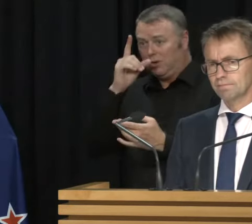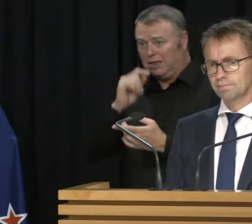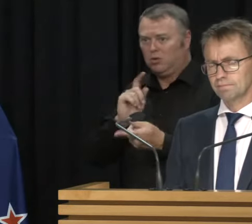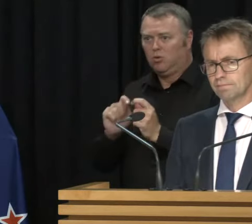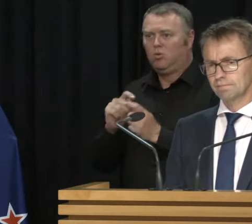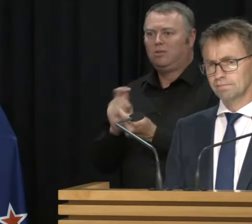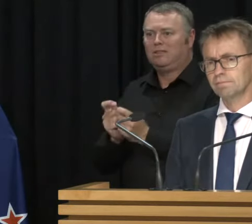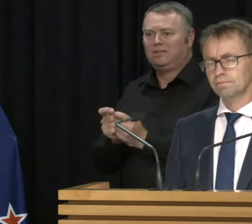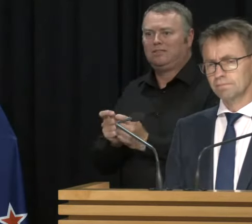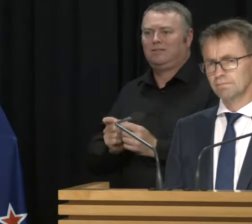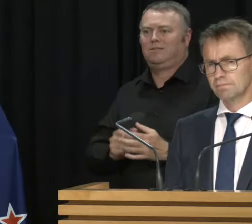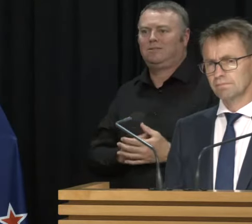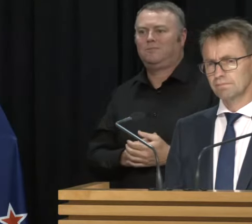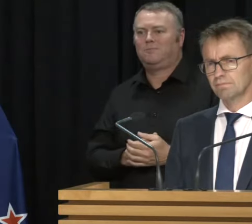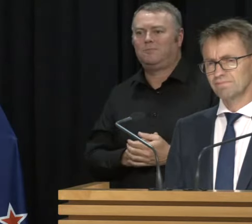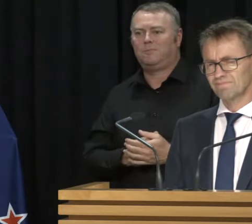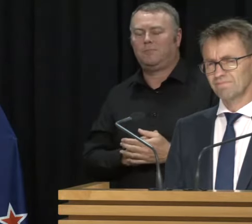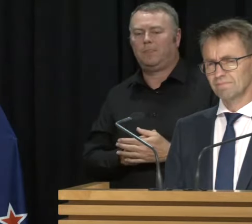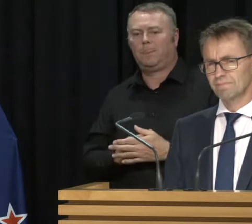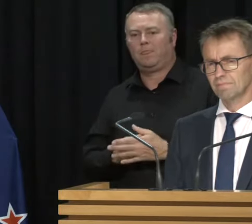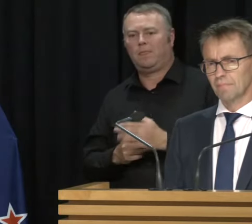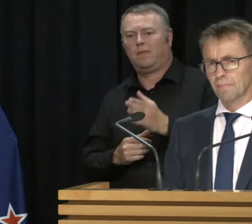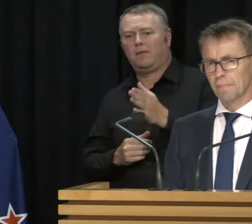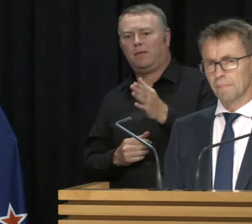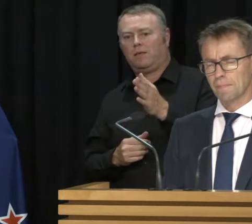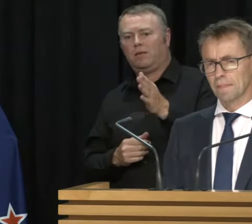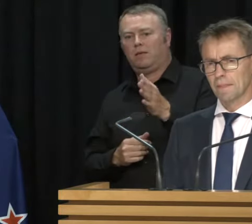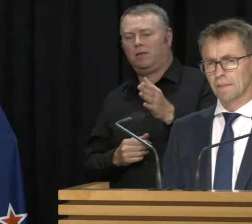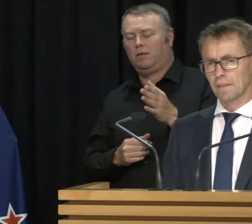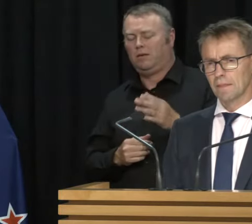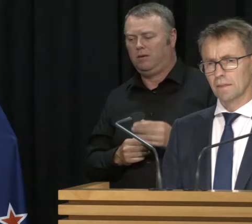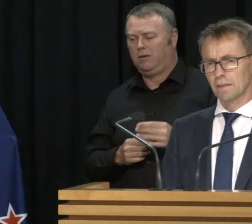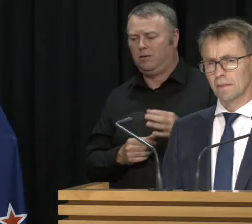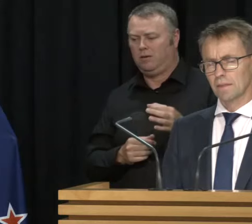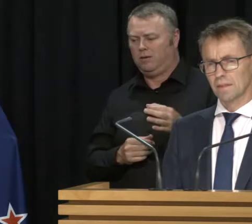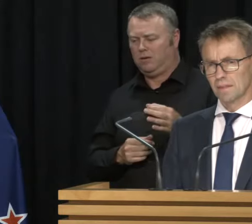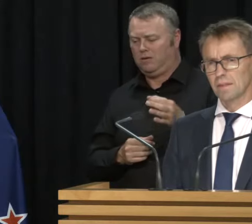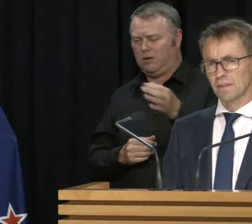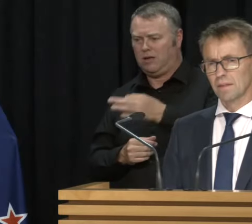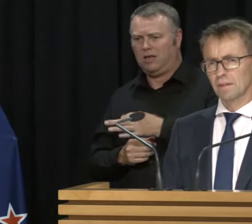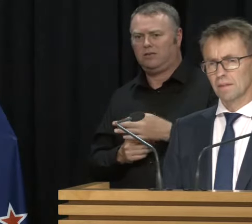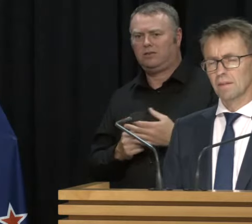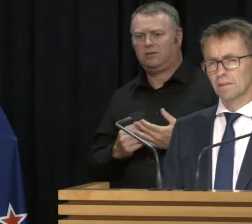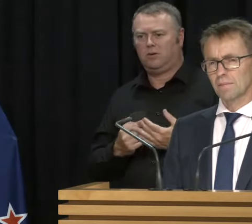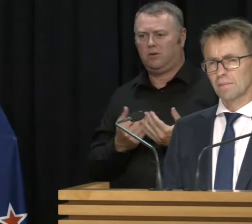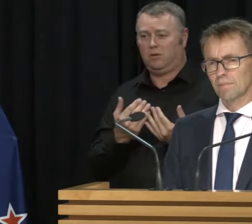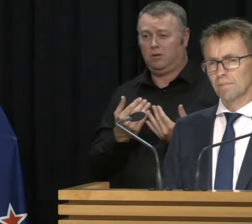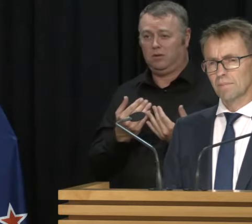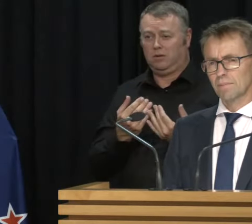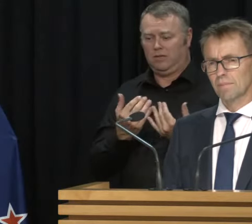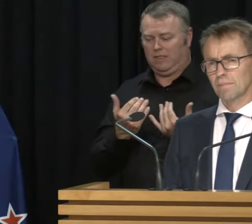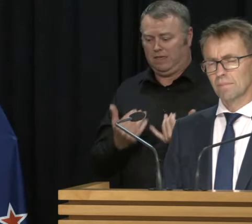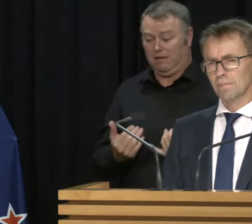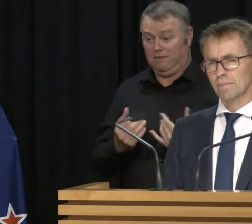case, that we're talking about someone who's young, someone who's in high school, and the types of symptoms they're reporting in terms of loss of smell, loss of taste, does that